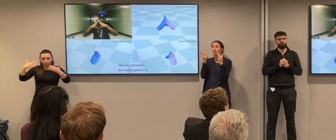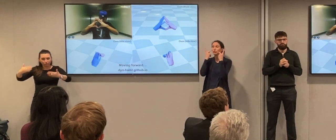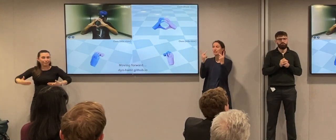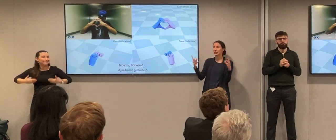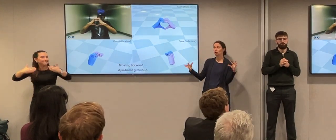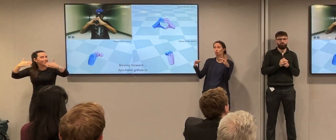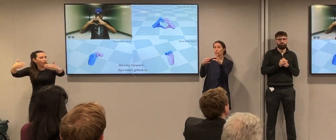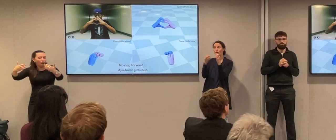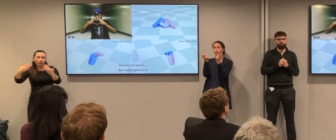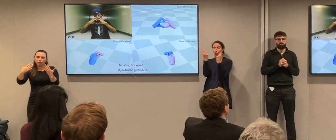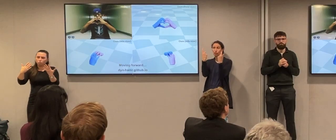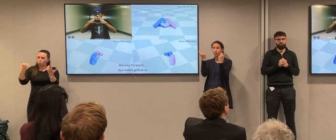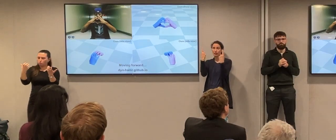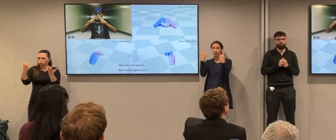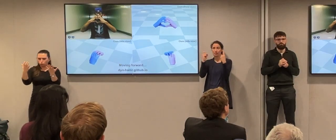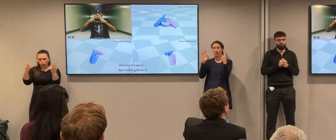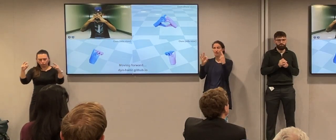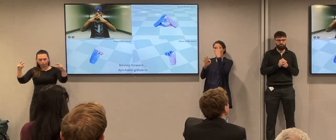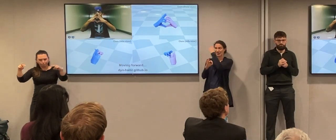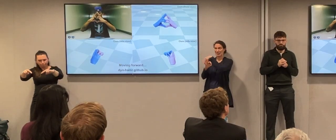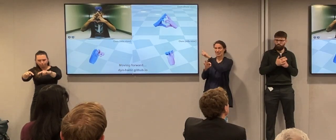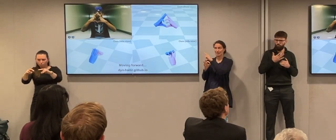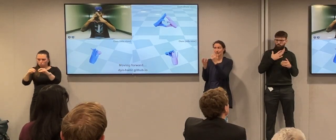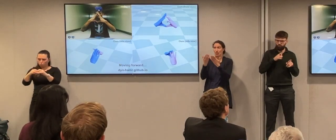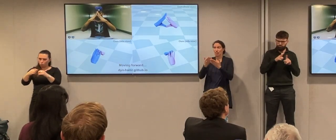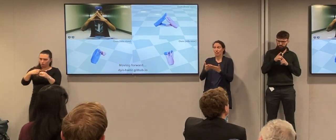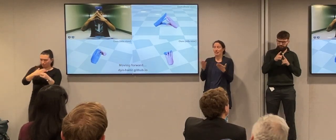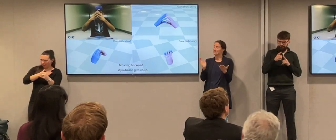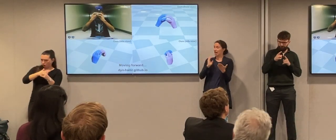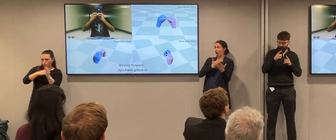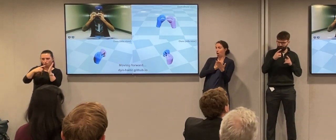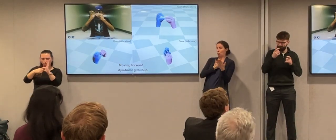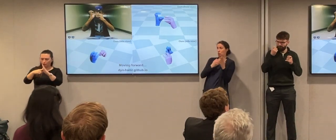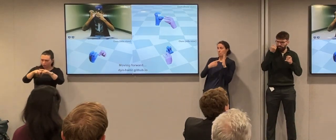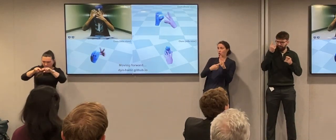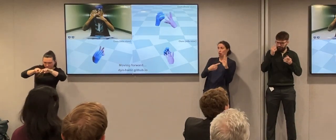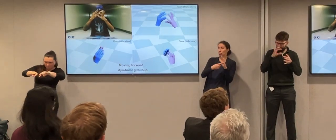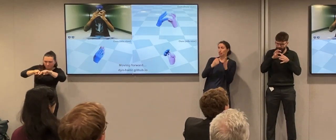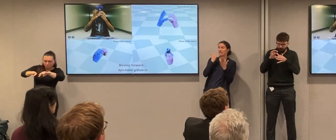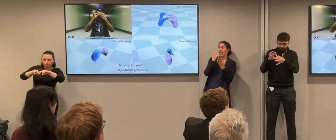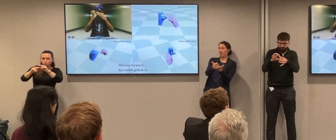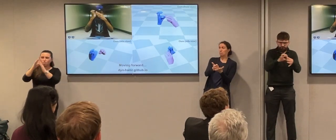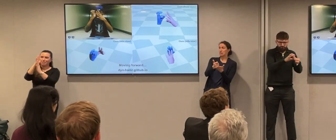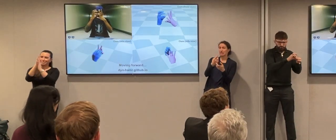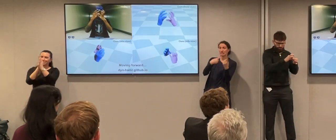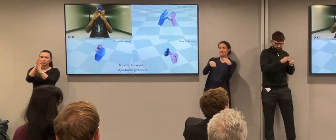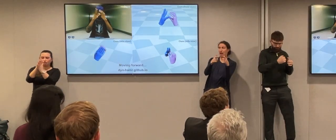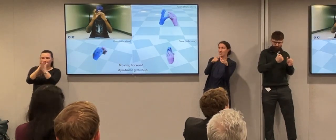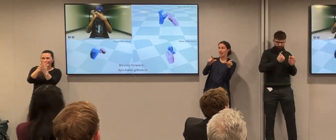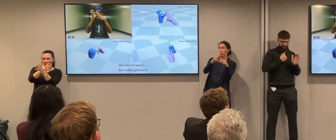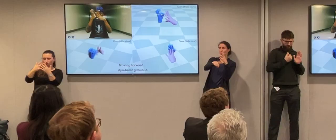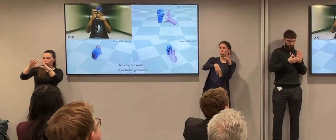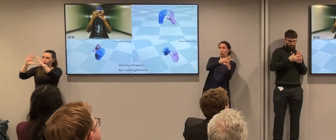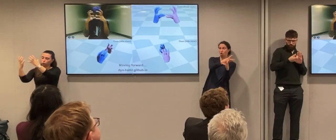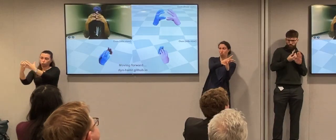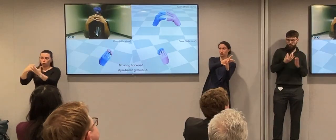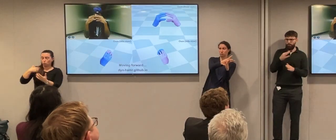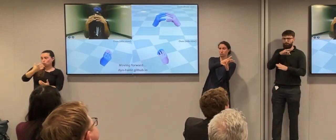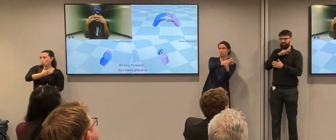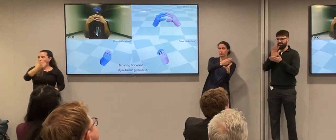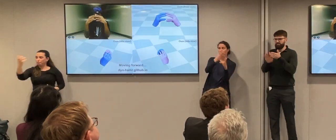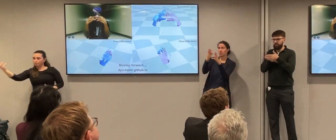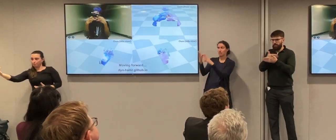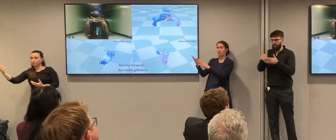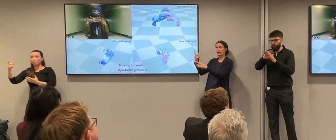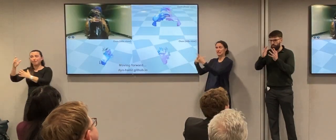joint understanding of these things. You know, our models helping the sign language world, and the sign language world helping